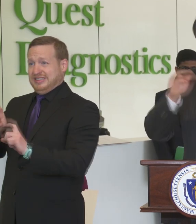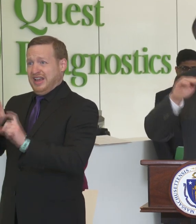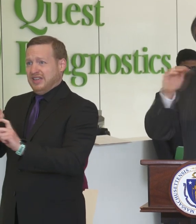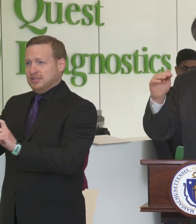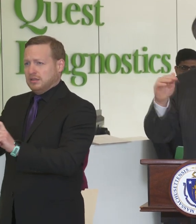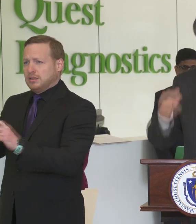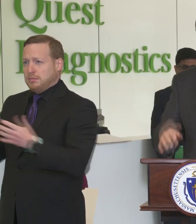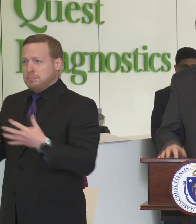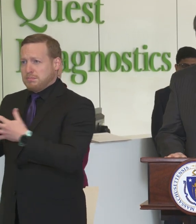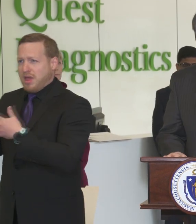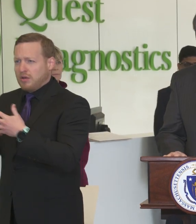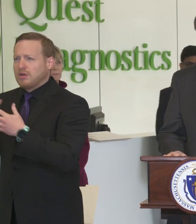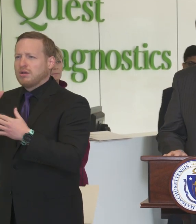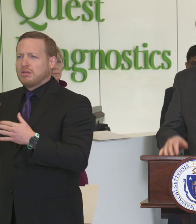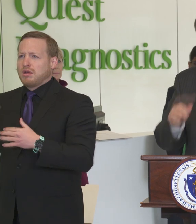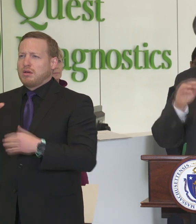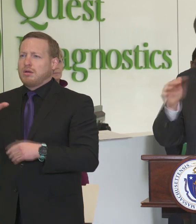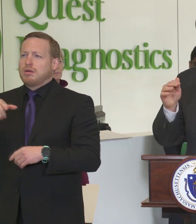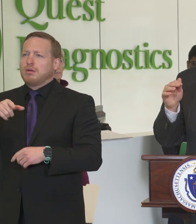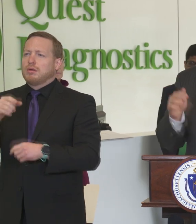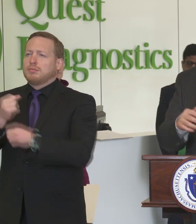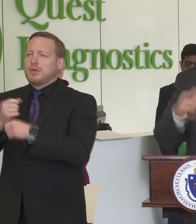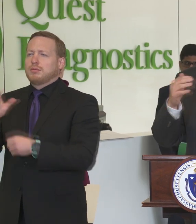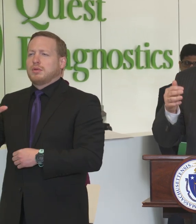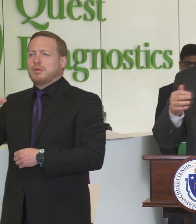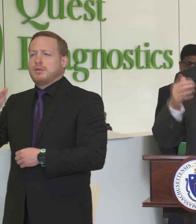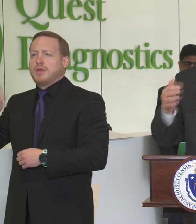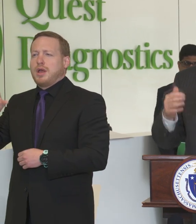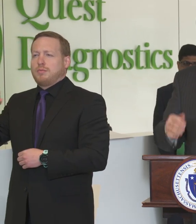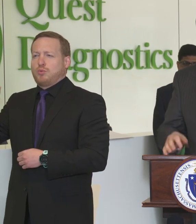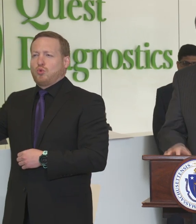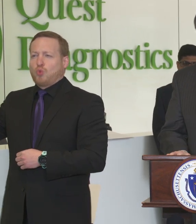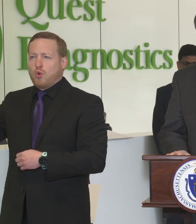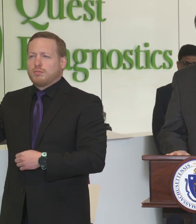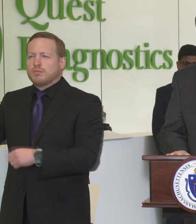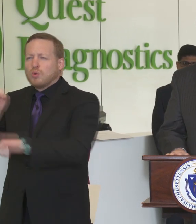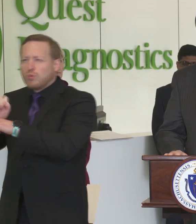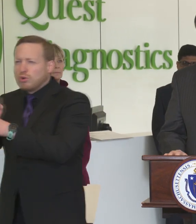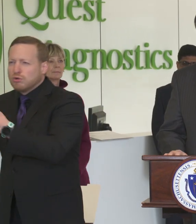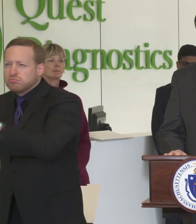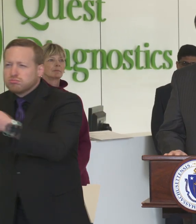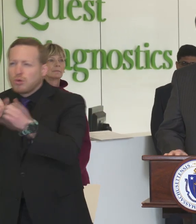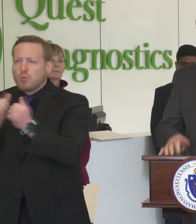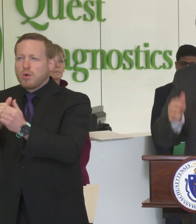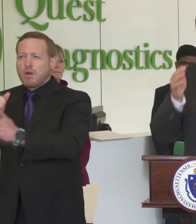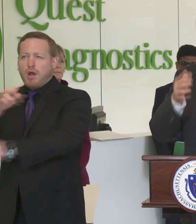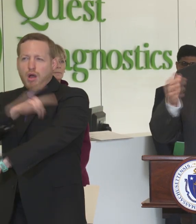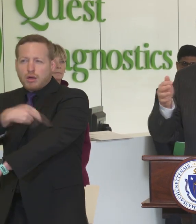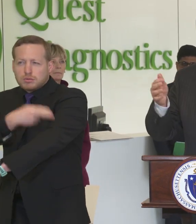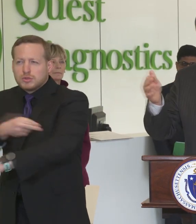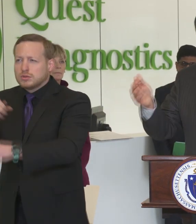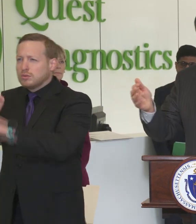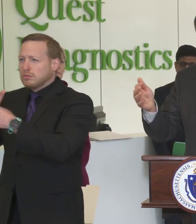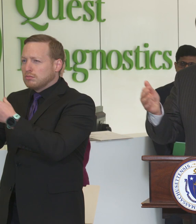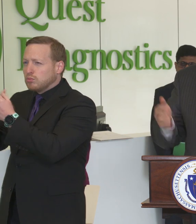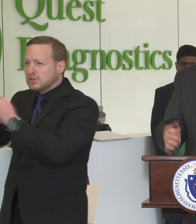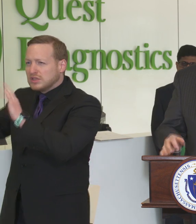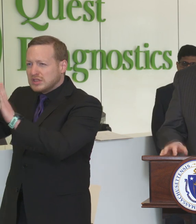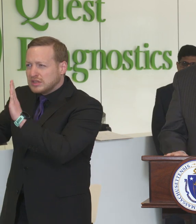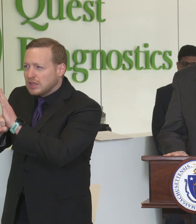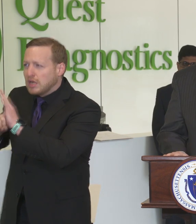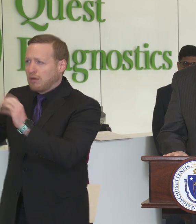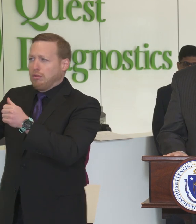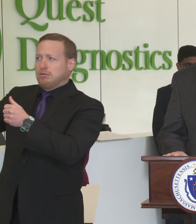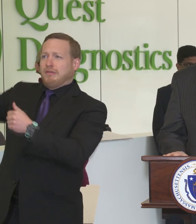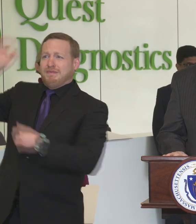There's a number of regional laboratories. We have hospitals, and then of course the state and the federal government. So we're making excellent